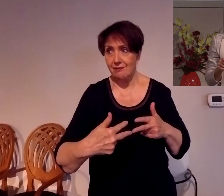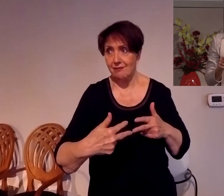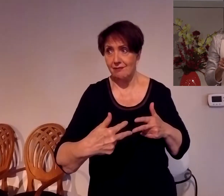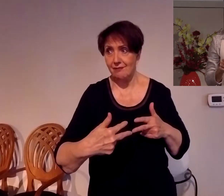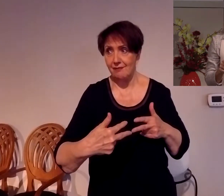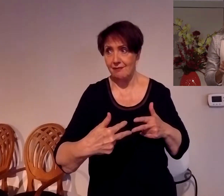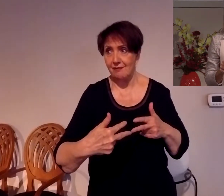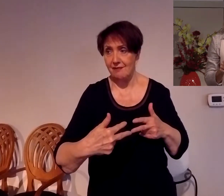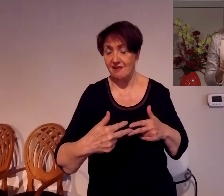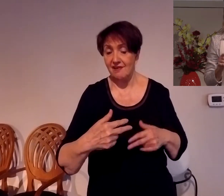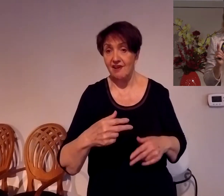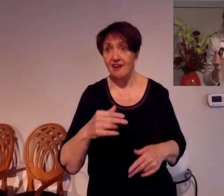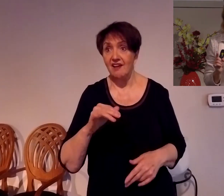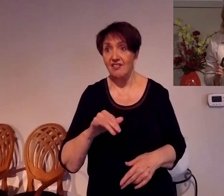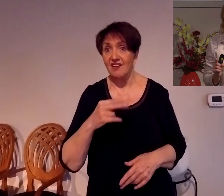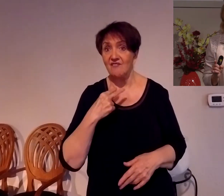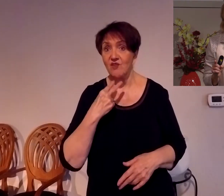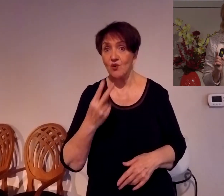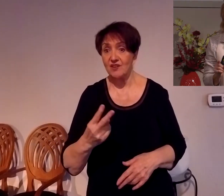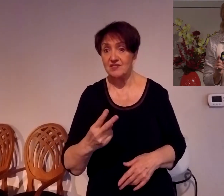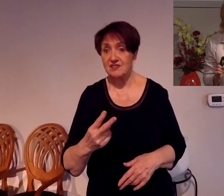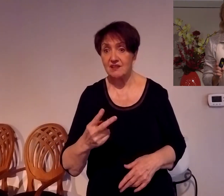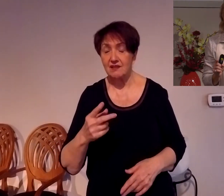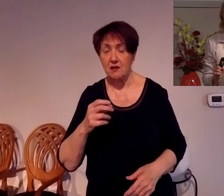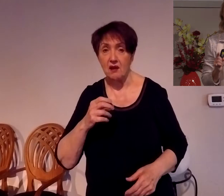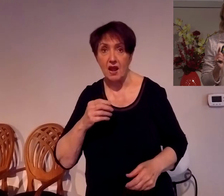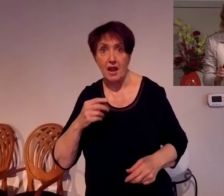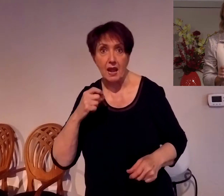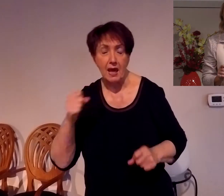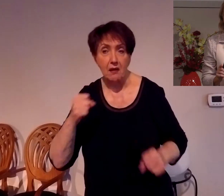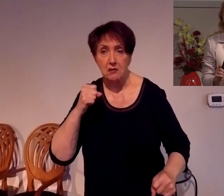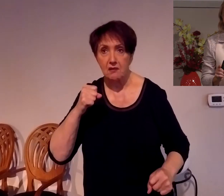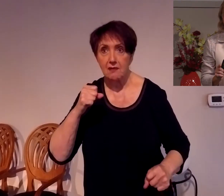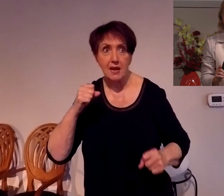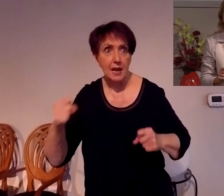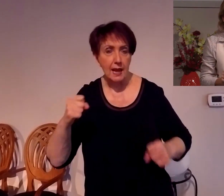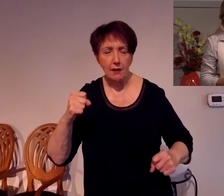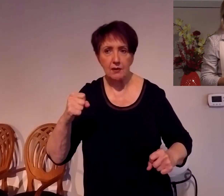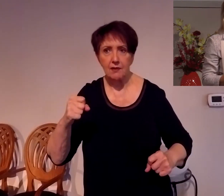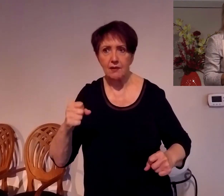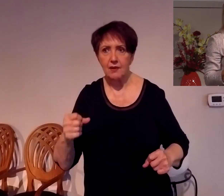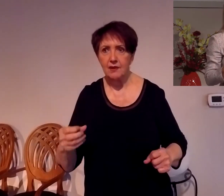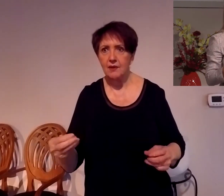Now, that voice had been getting louder and more frequent right before that moment.